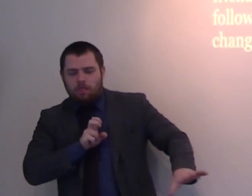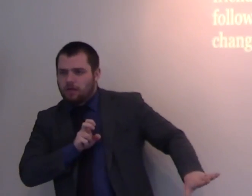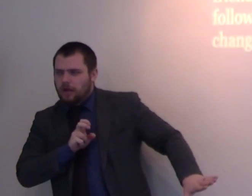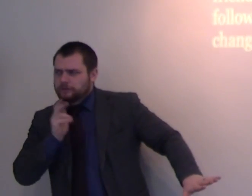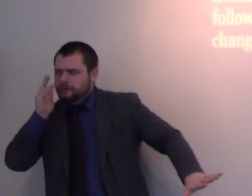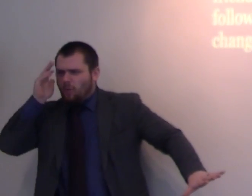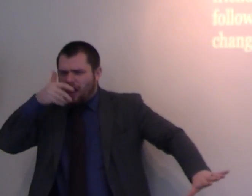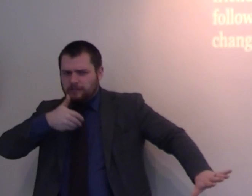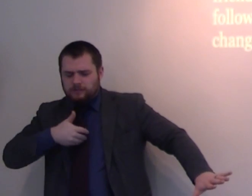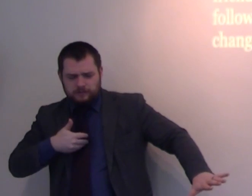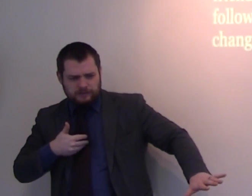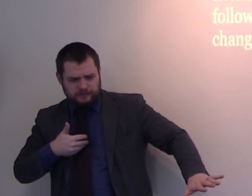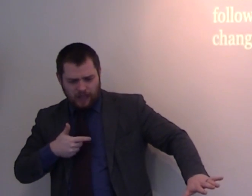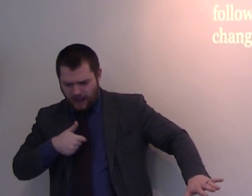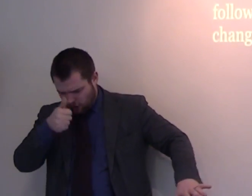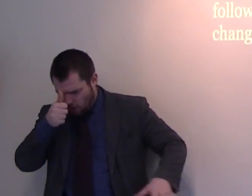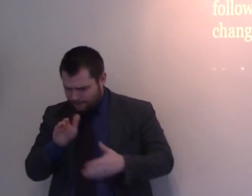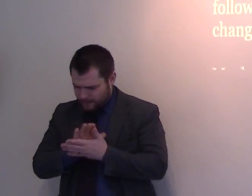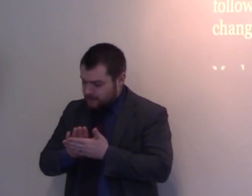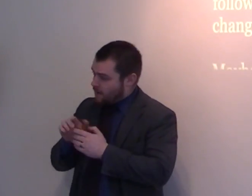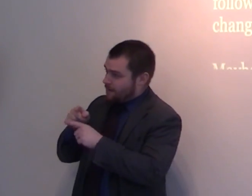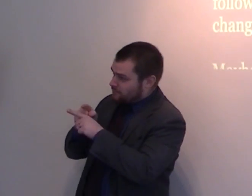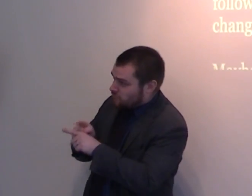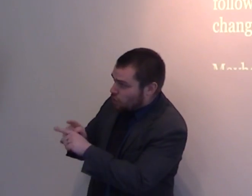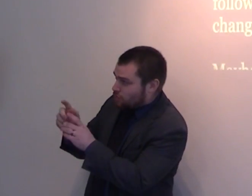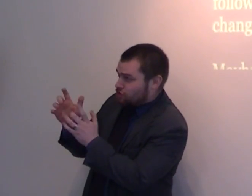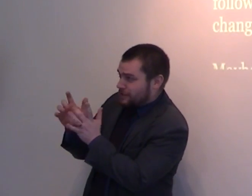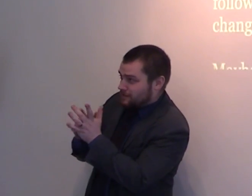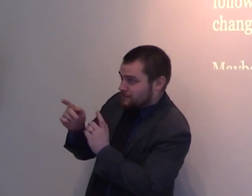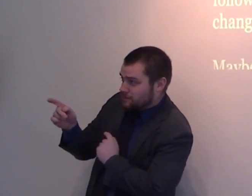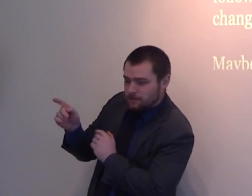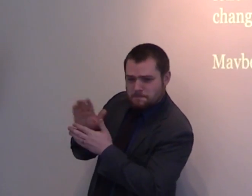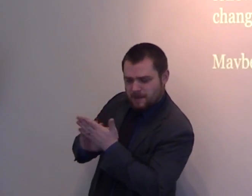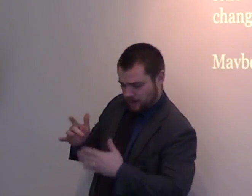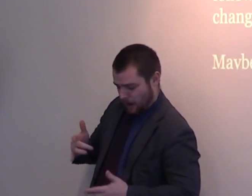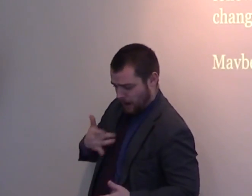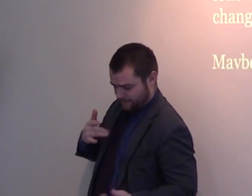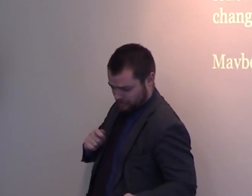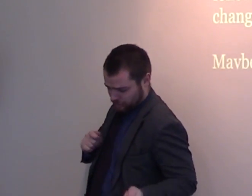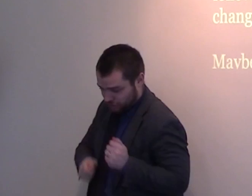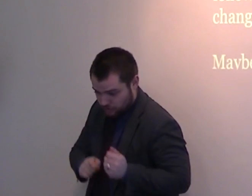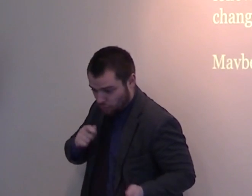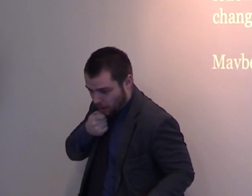I know that following Jesus means my life will change.